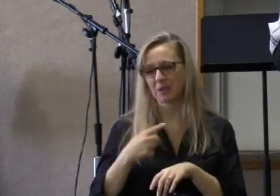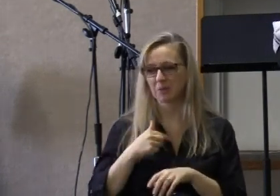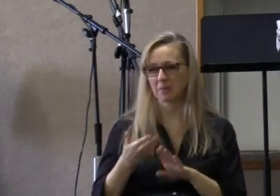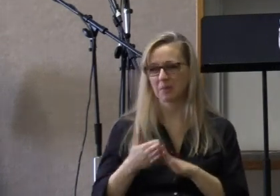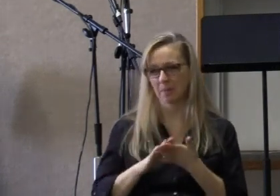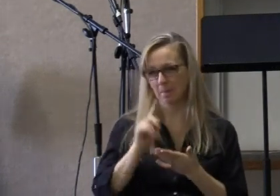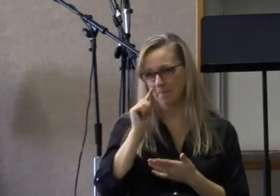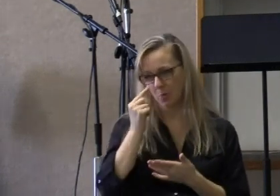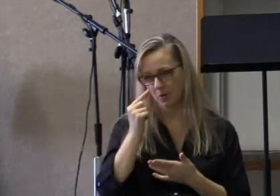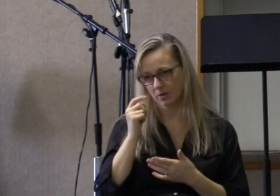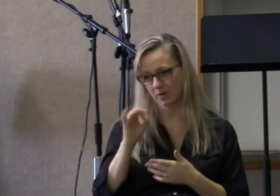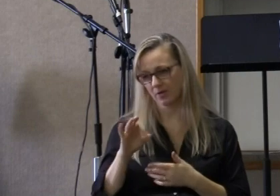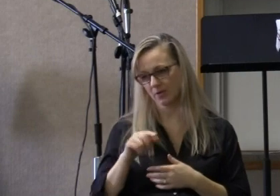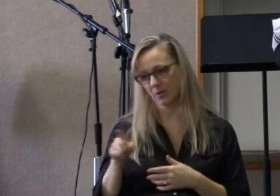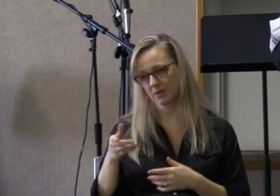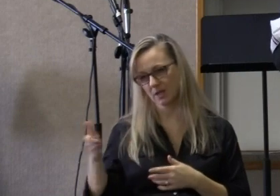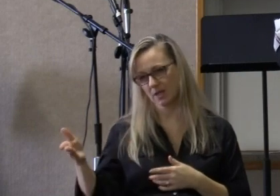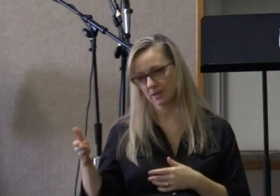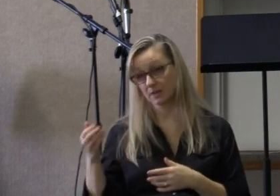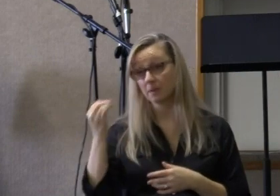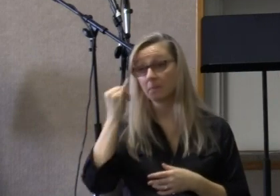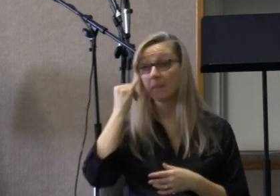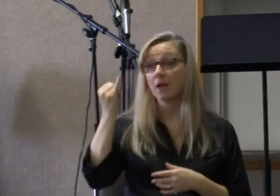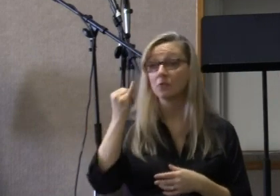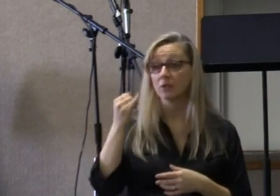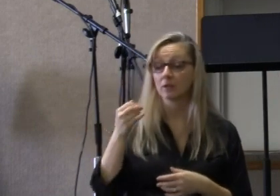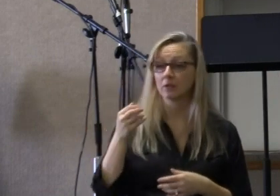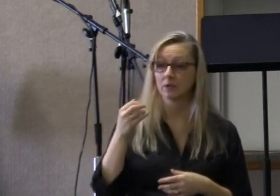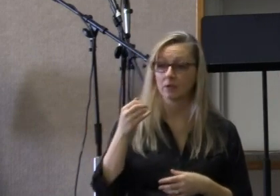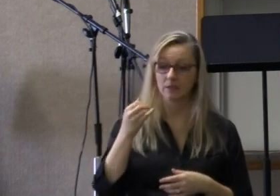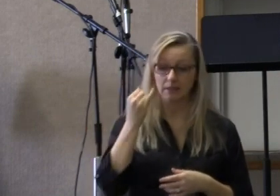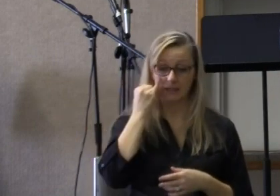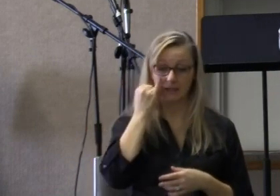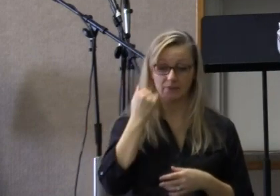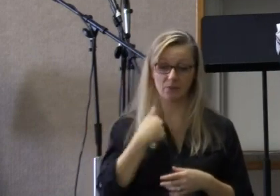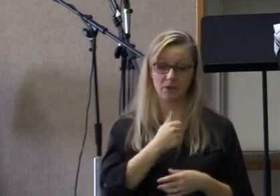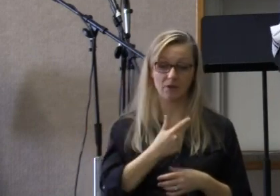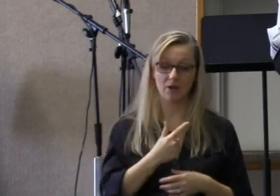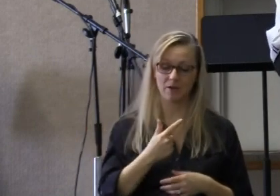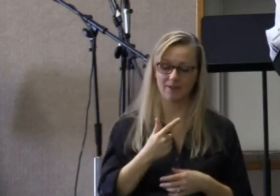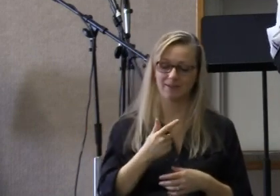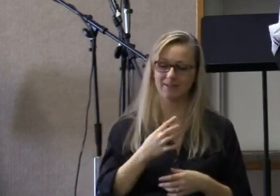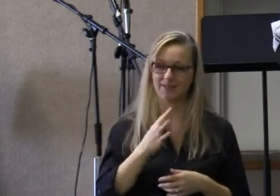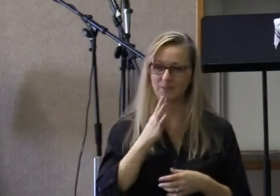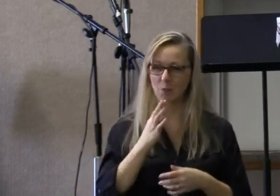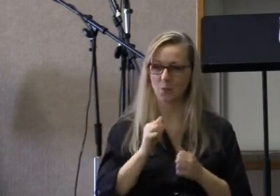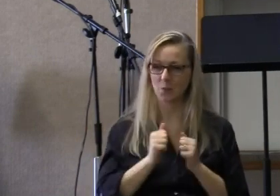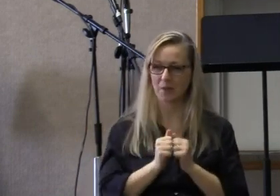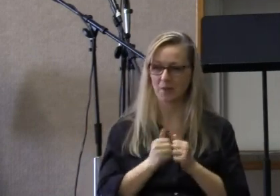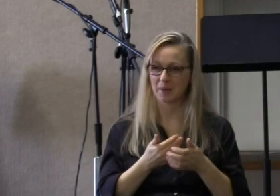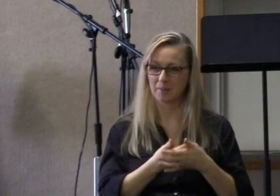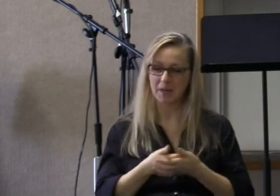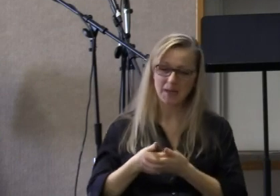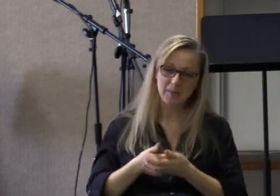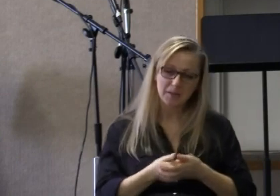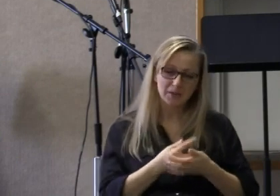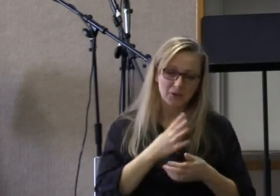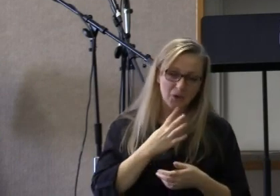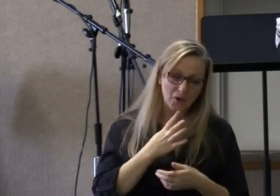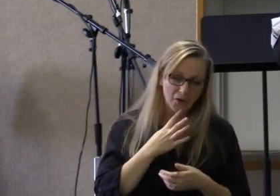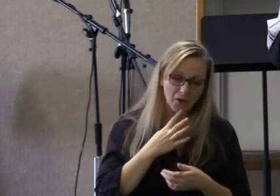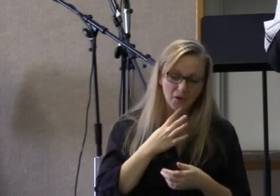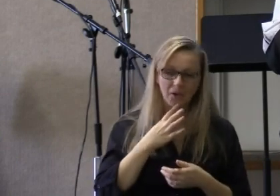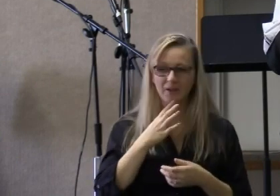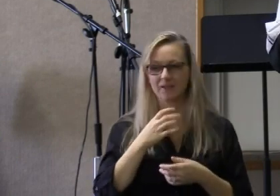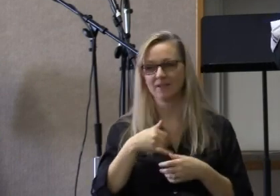things. Imagine what it would be like if we all spoke in baby talk, drank from baby bottles, demanded to be fed,